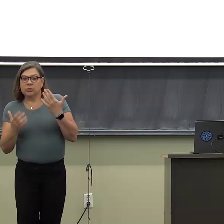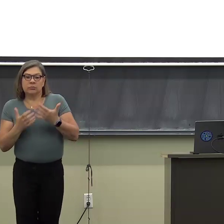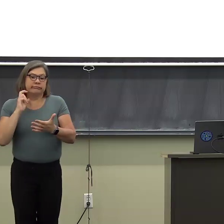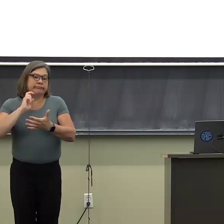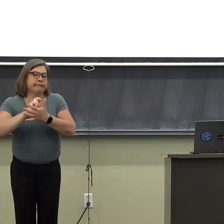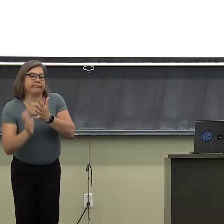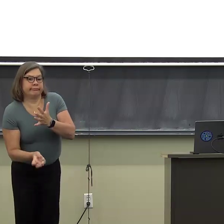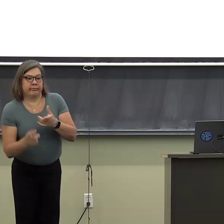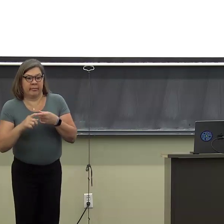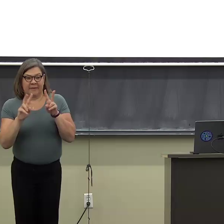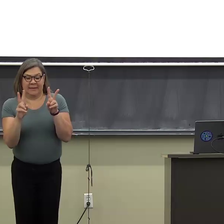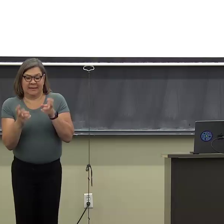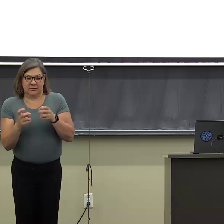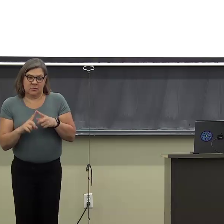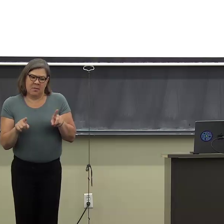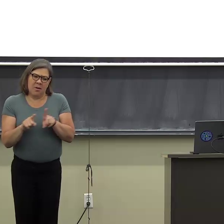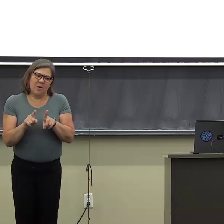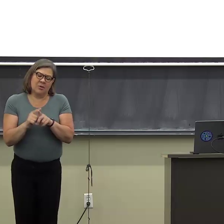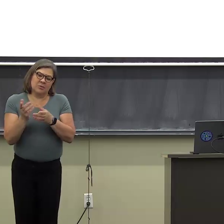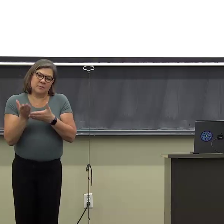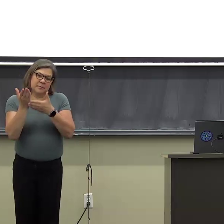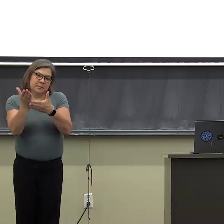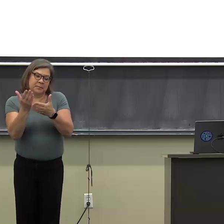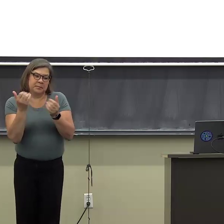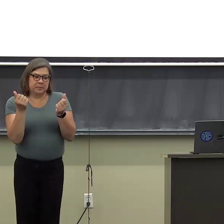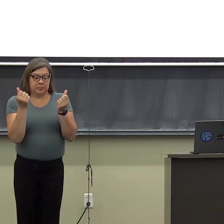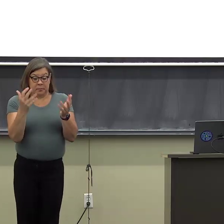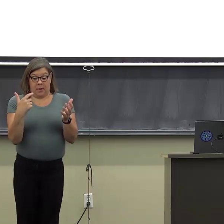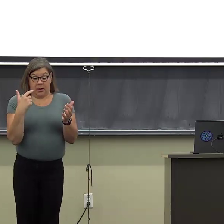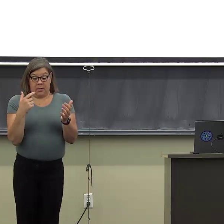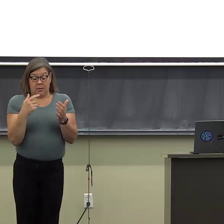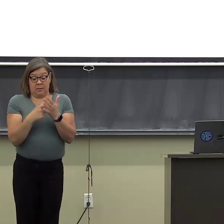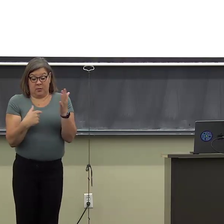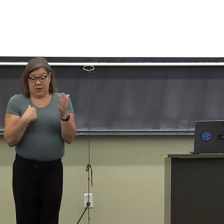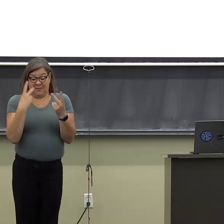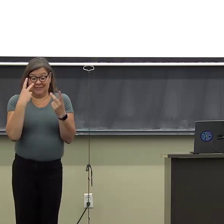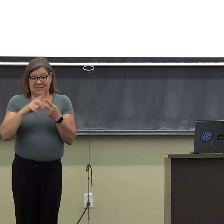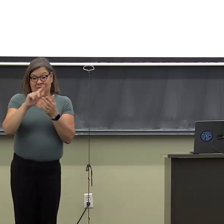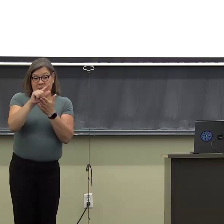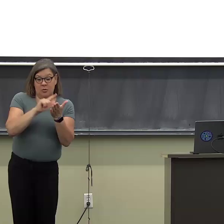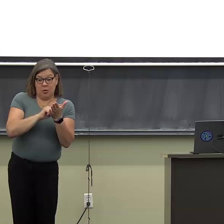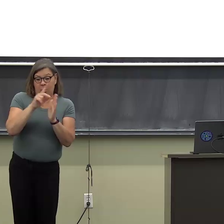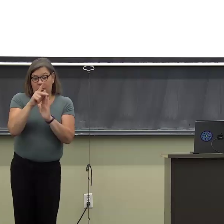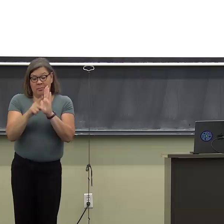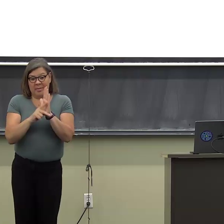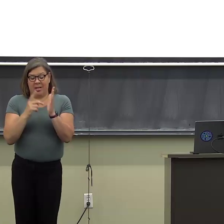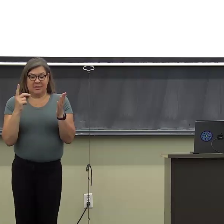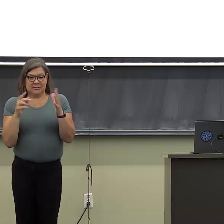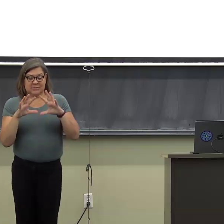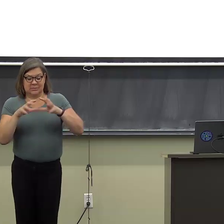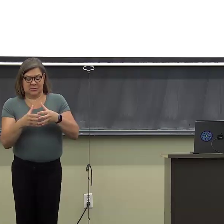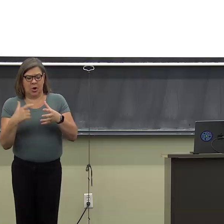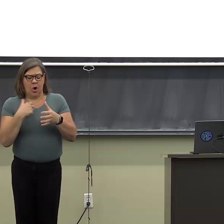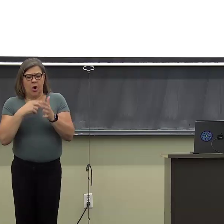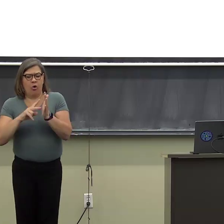issues. But I'd also offer that a lot of what I've seen in the law and policy circles are replicating